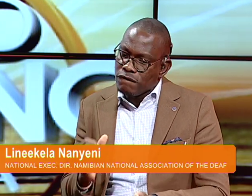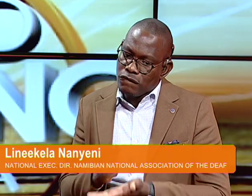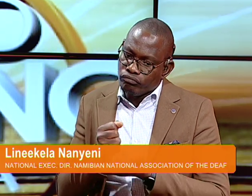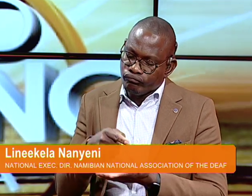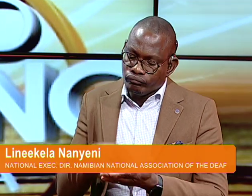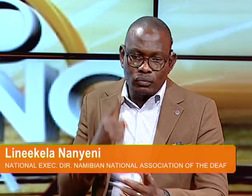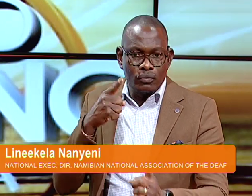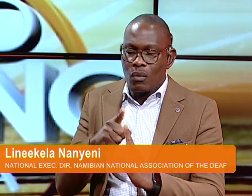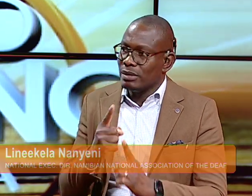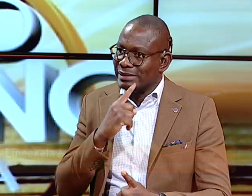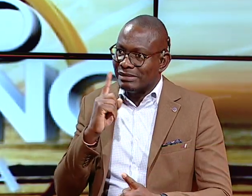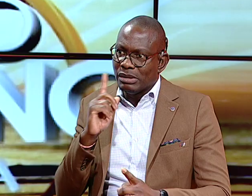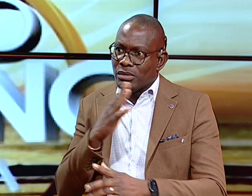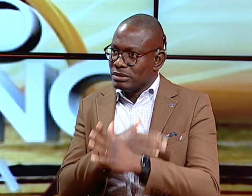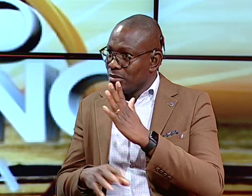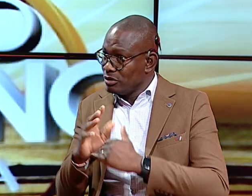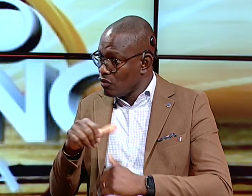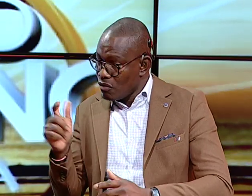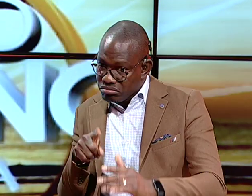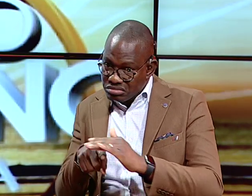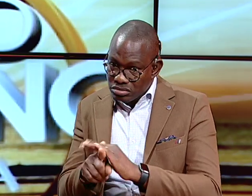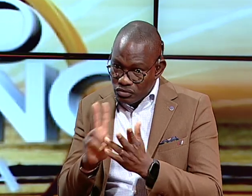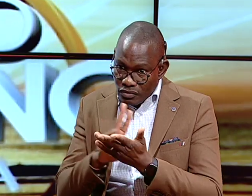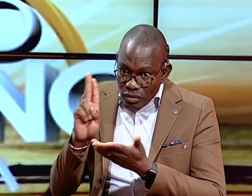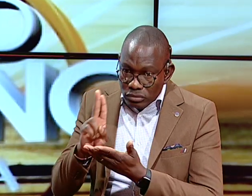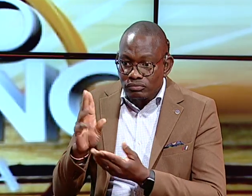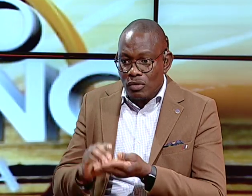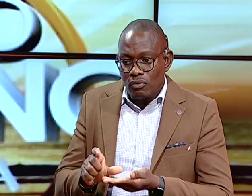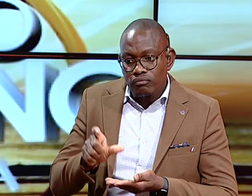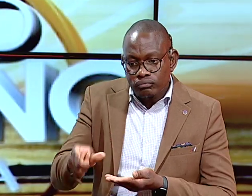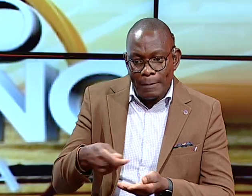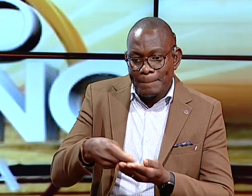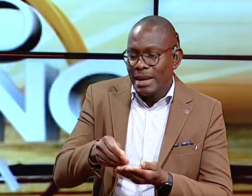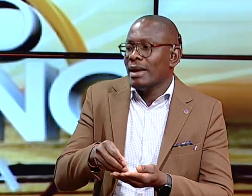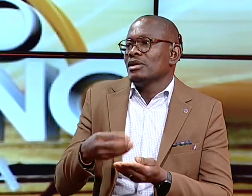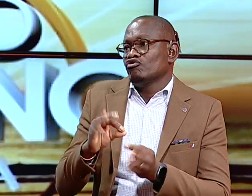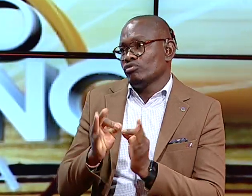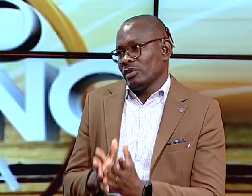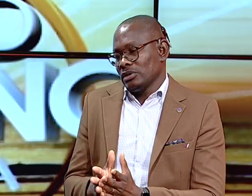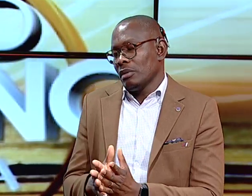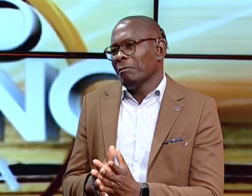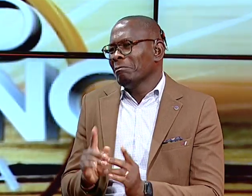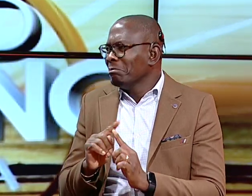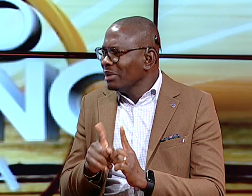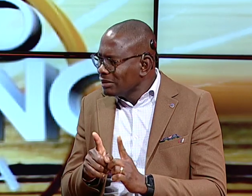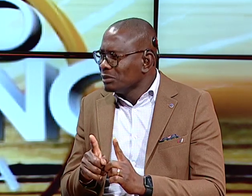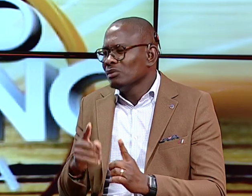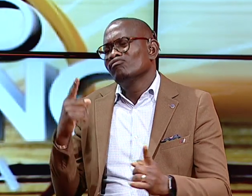then the Ministry of Disability Affairs also after these discussions with them, they're also